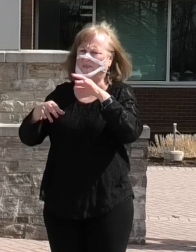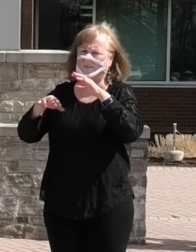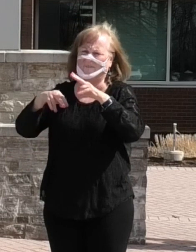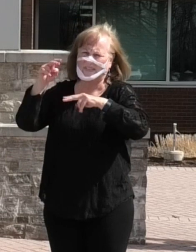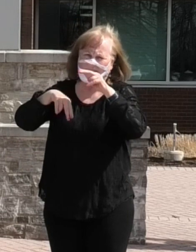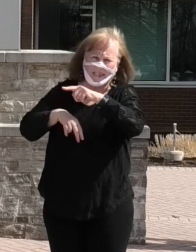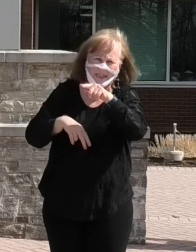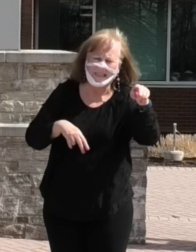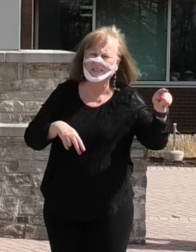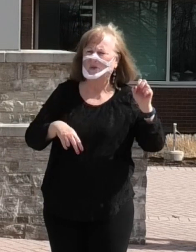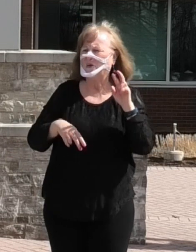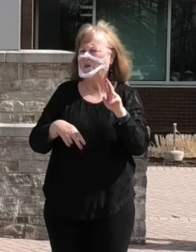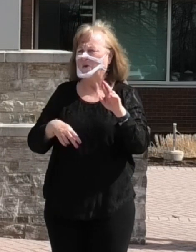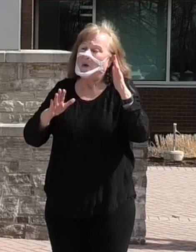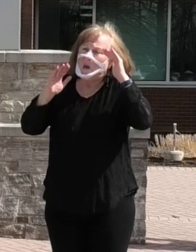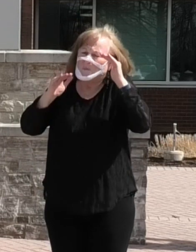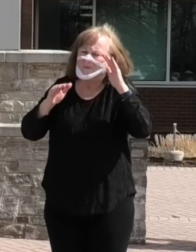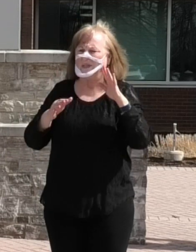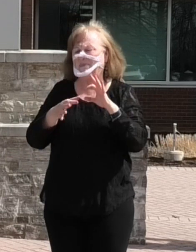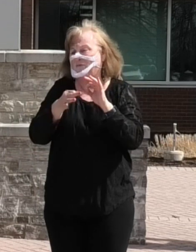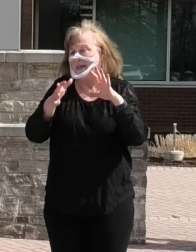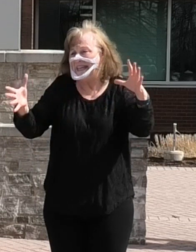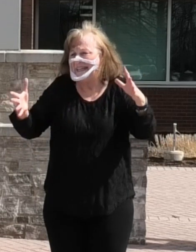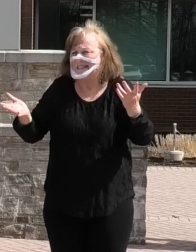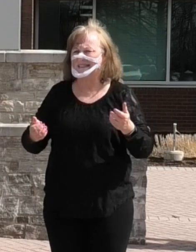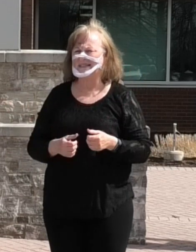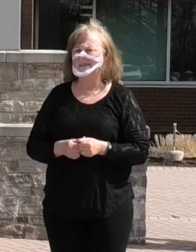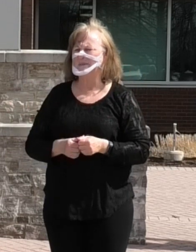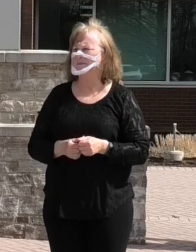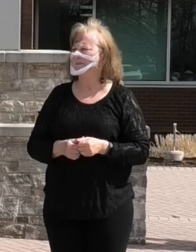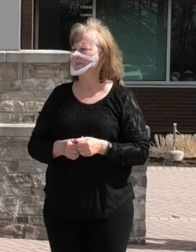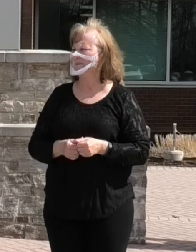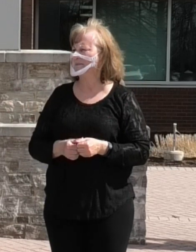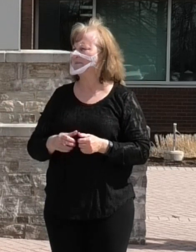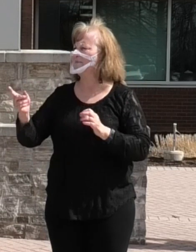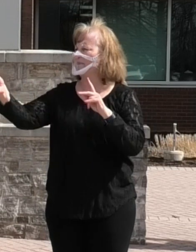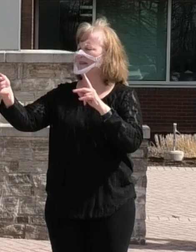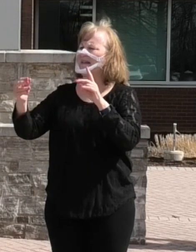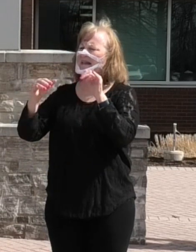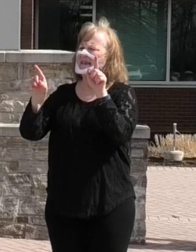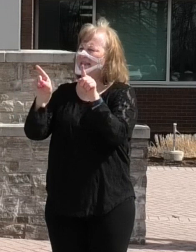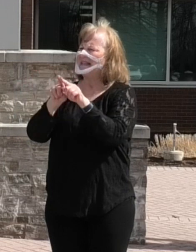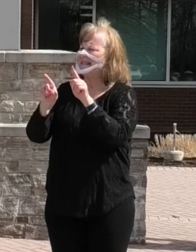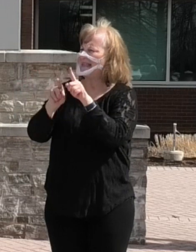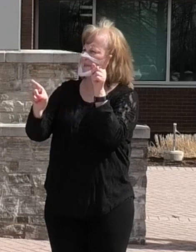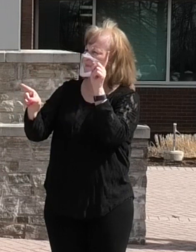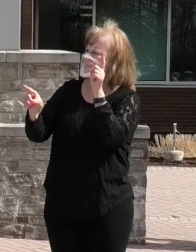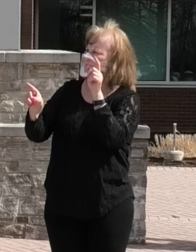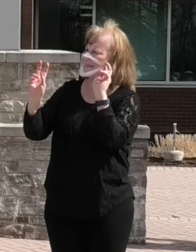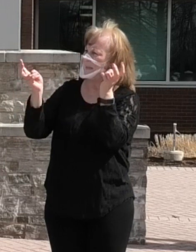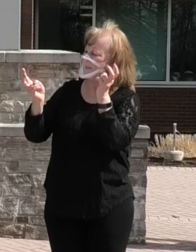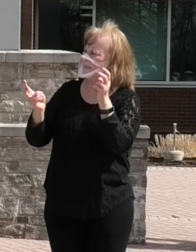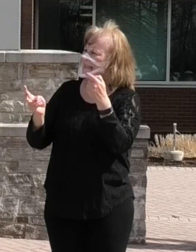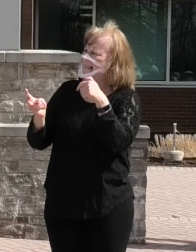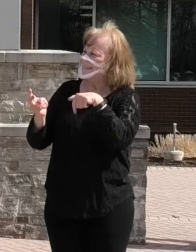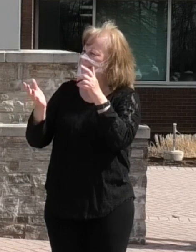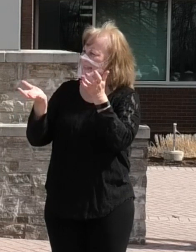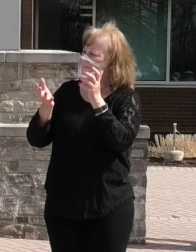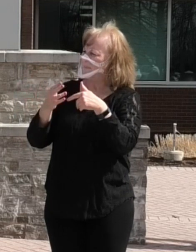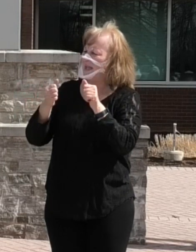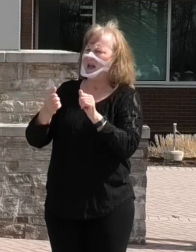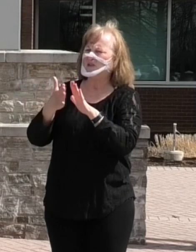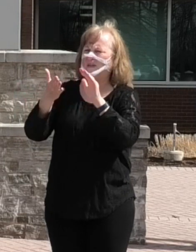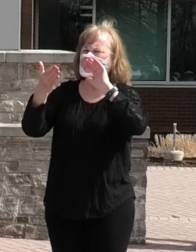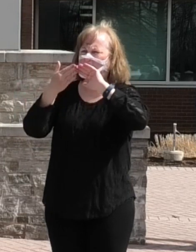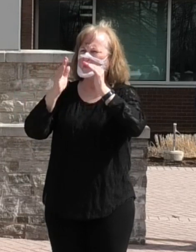or even hopefully be released. Okay, and on that thread, you had said this conversation is about